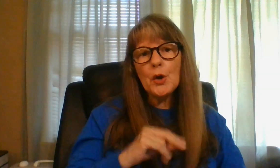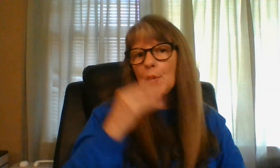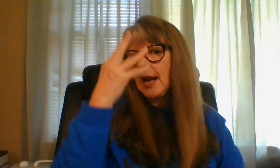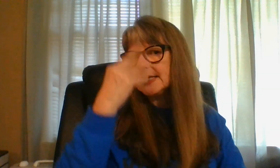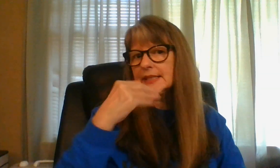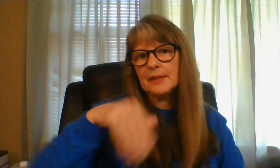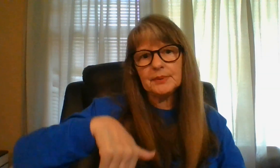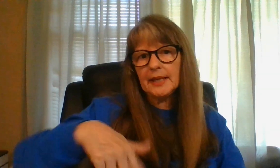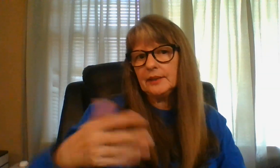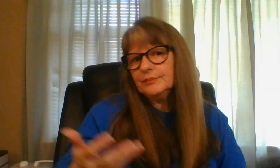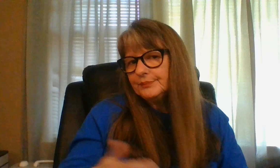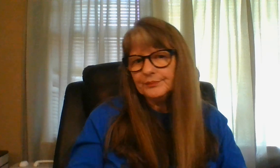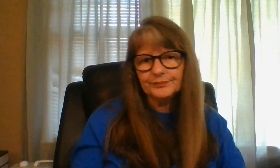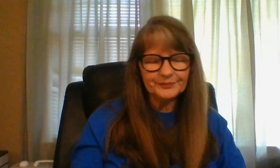No, I slept late.